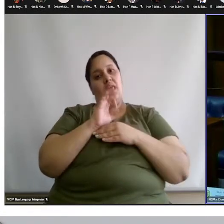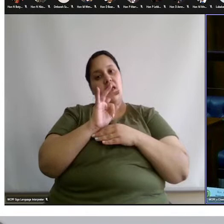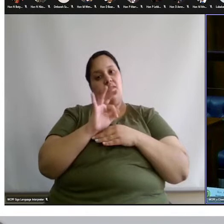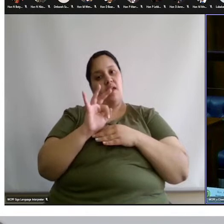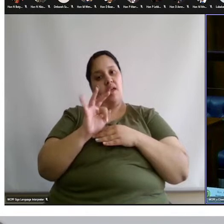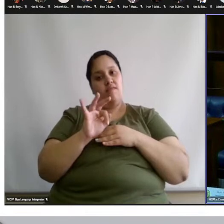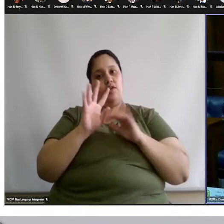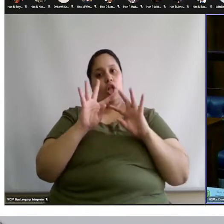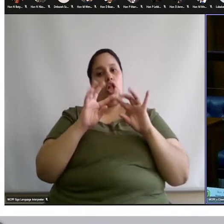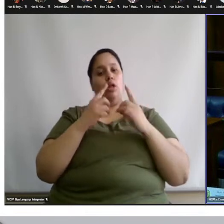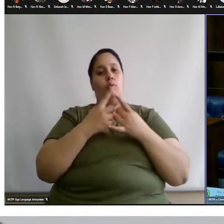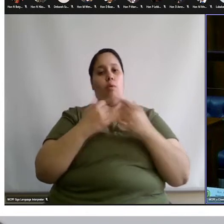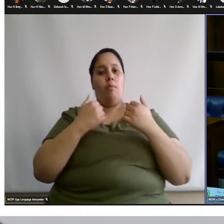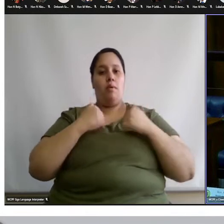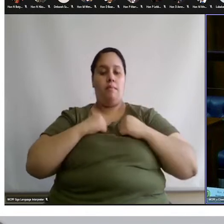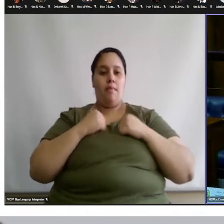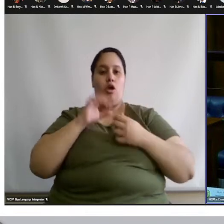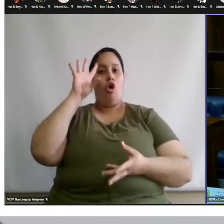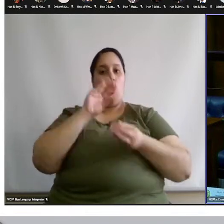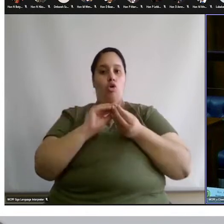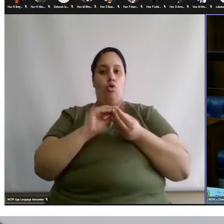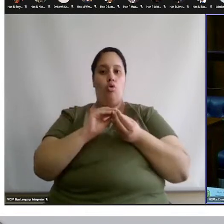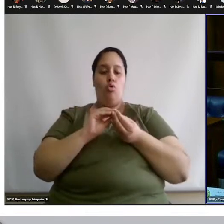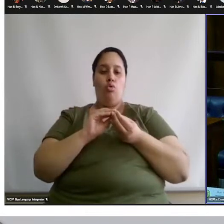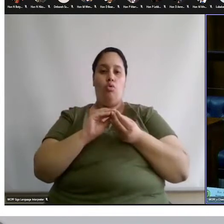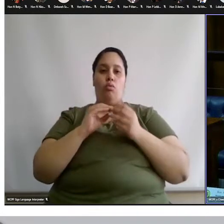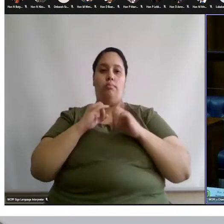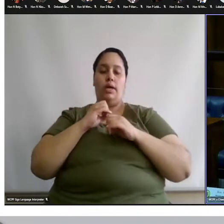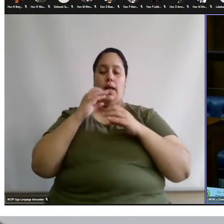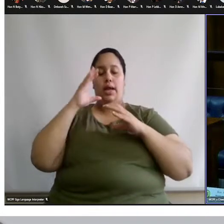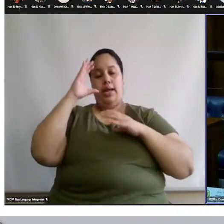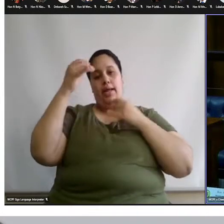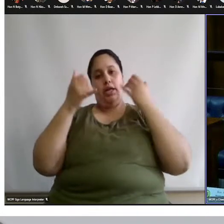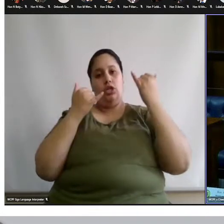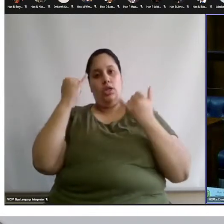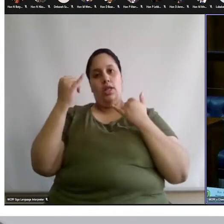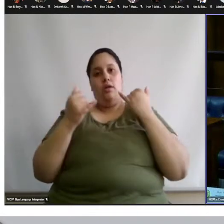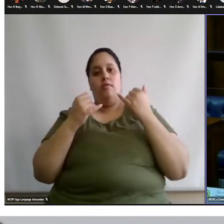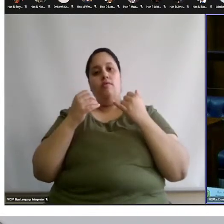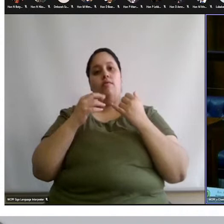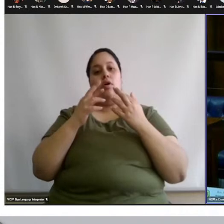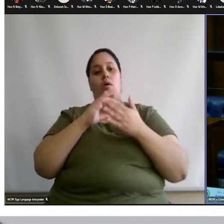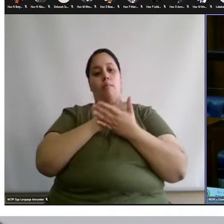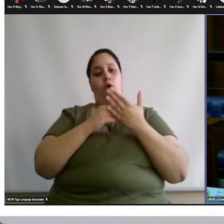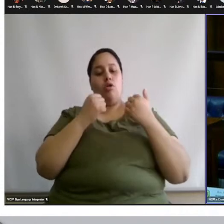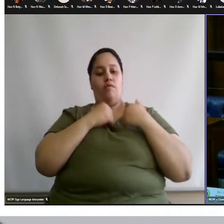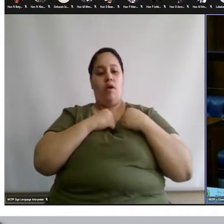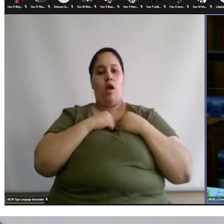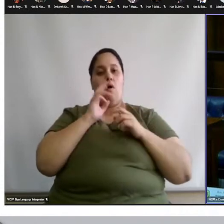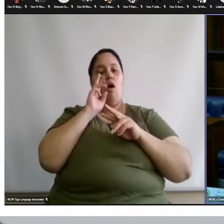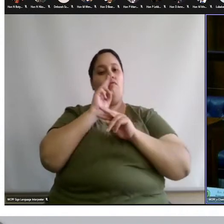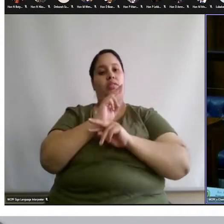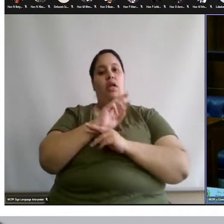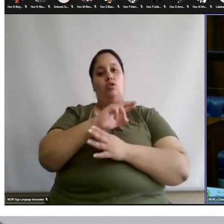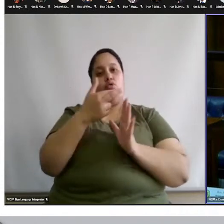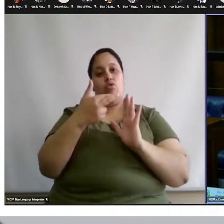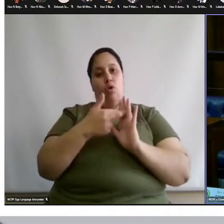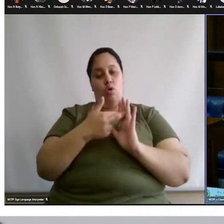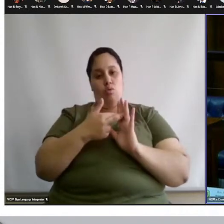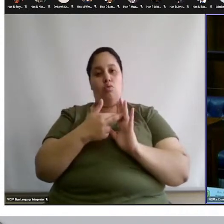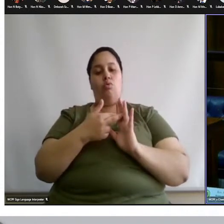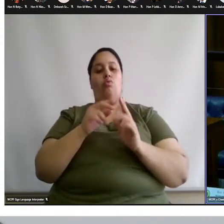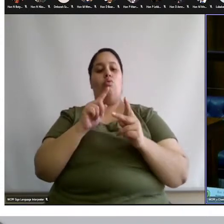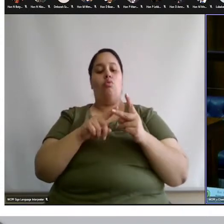concluded the following initiative in City of Cape Town as part of our oversight and support role the rollout of the impact guide